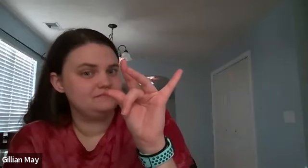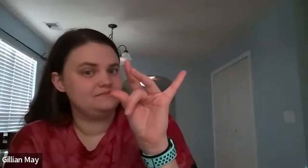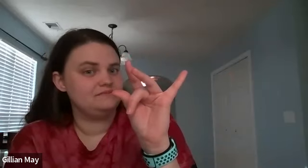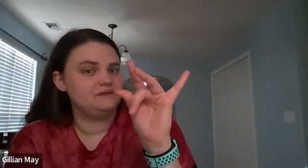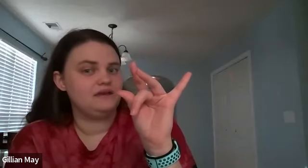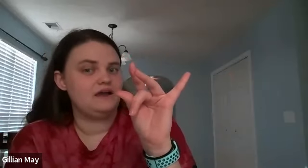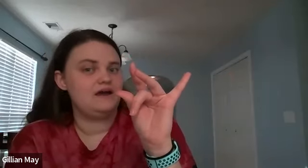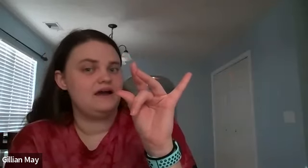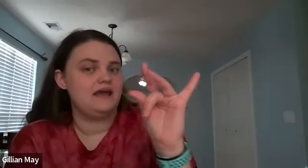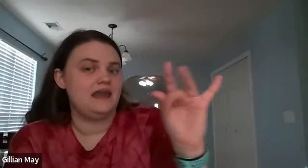Then we got